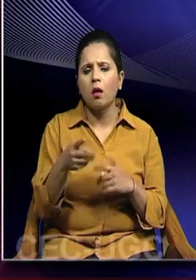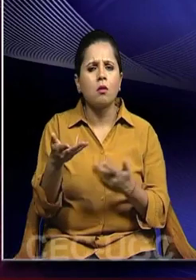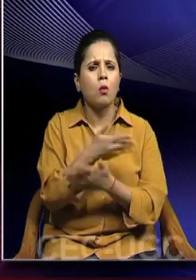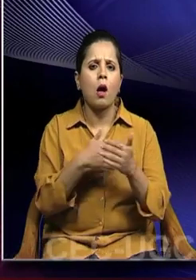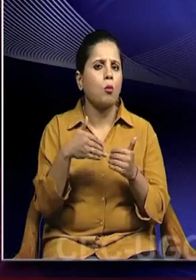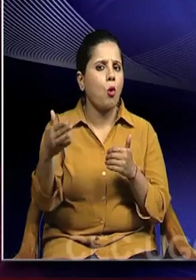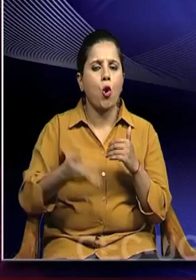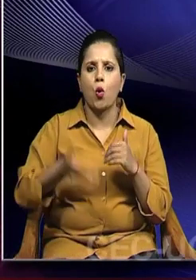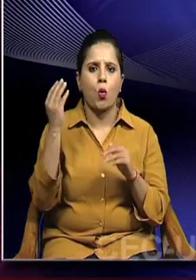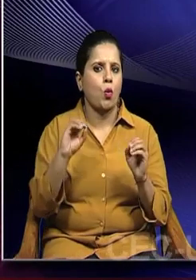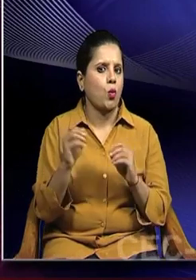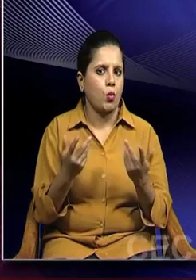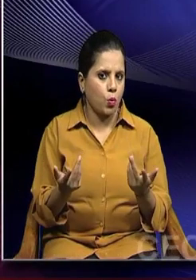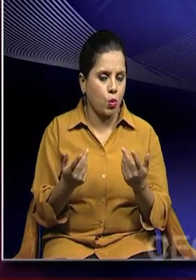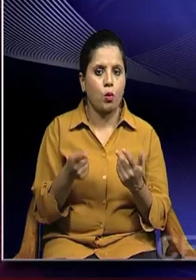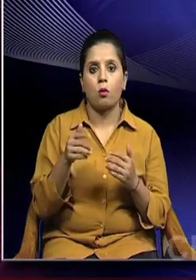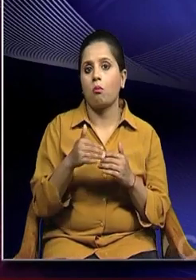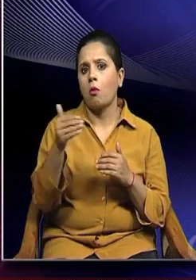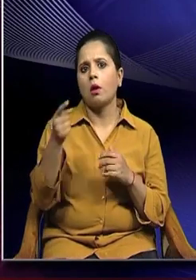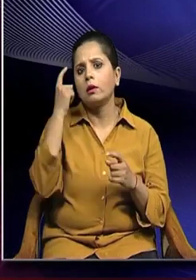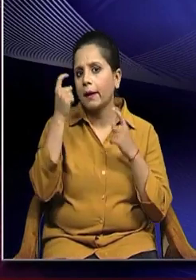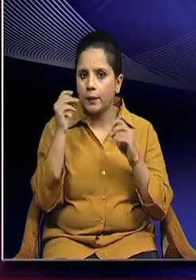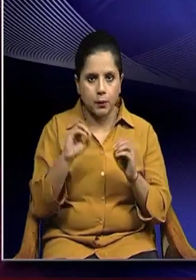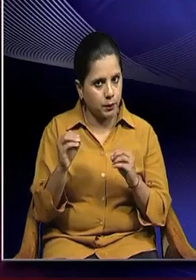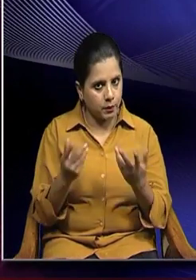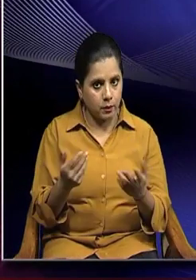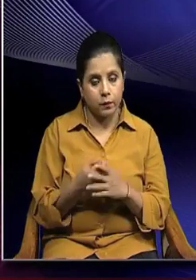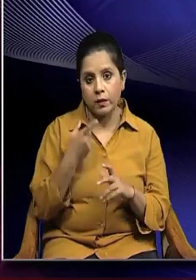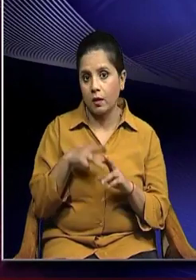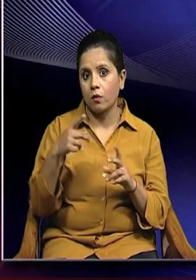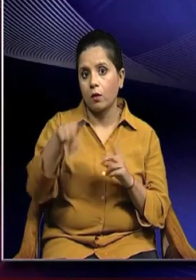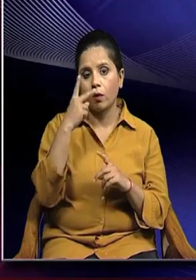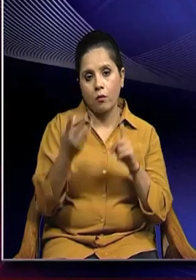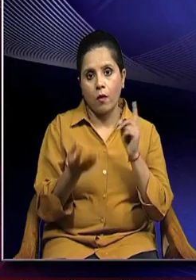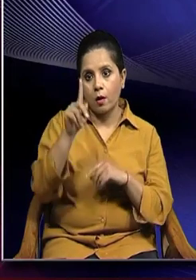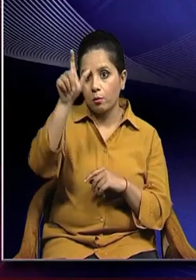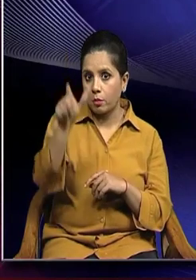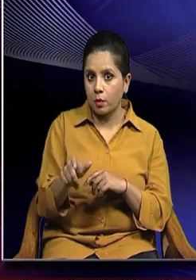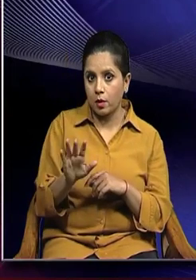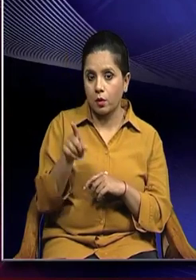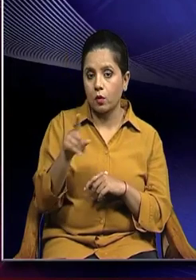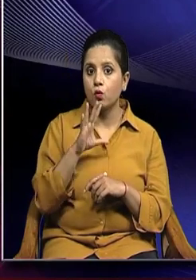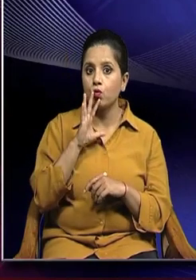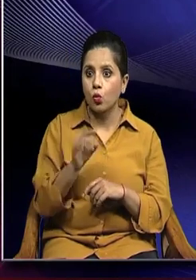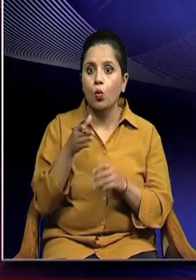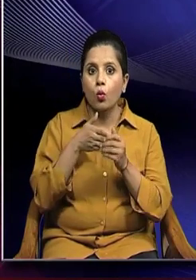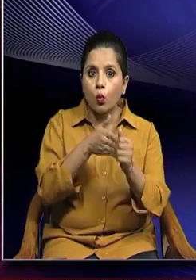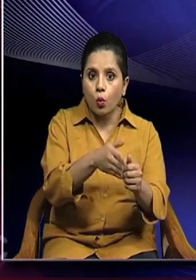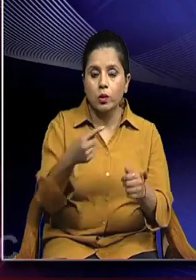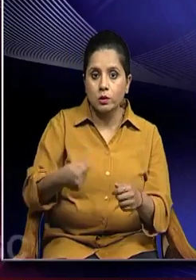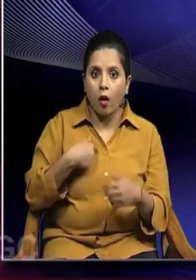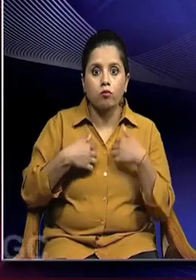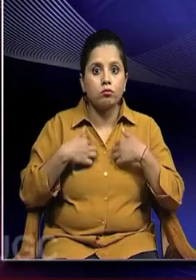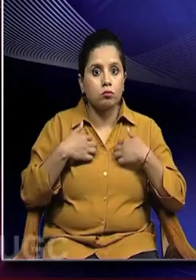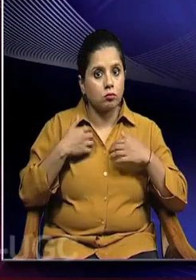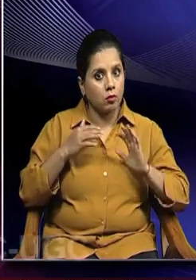discuss, or beyond that, they don't even think. So if you find a person who is purely driven by his